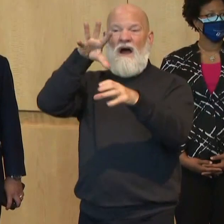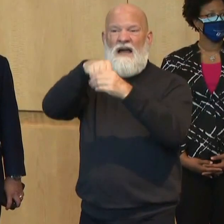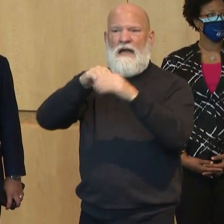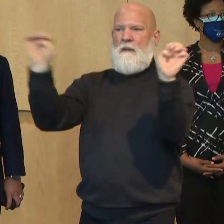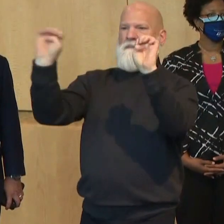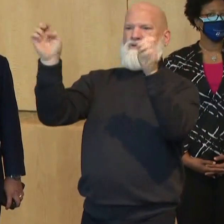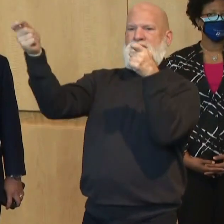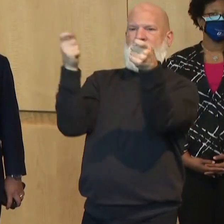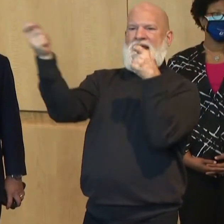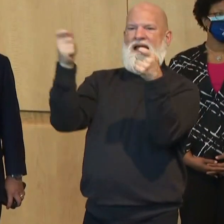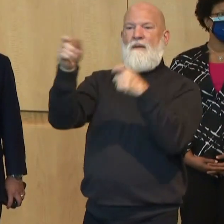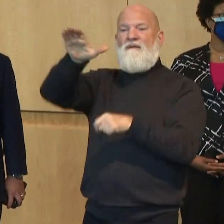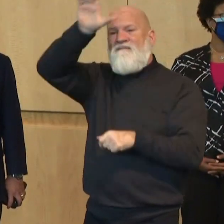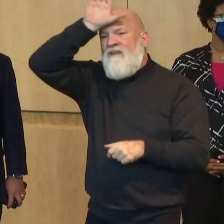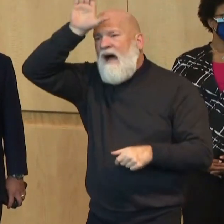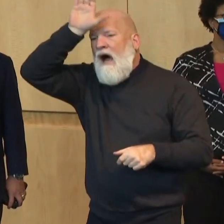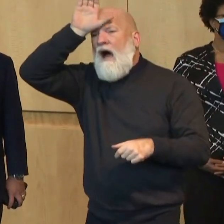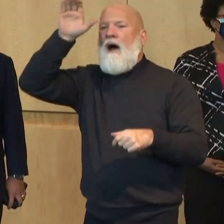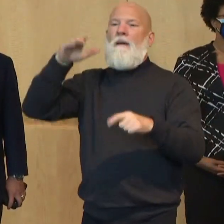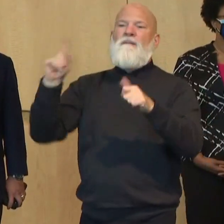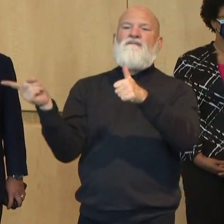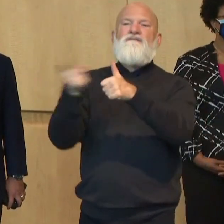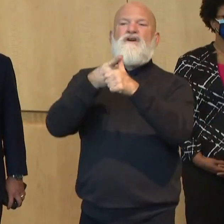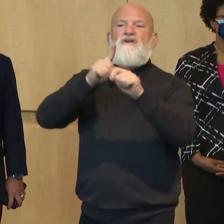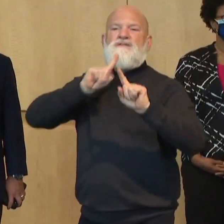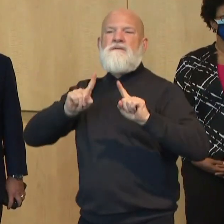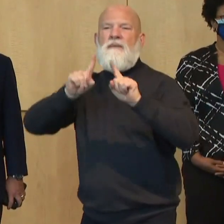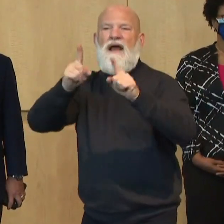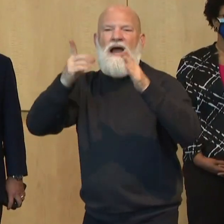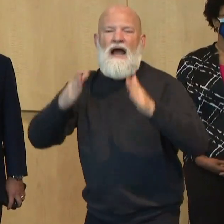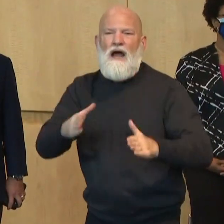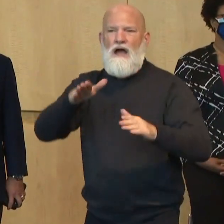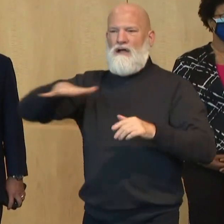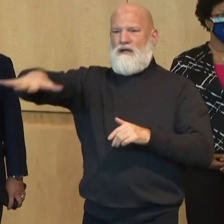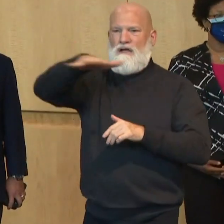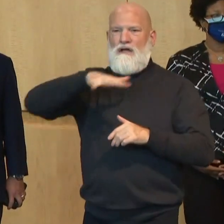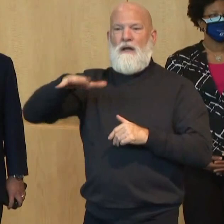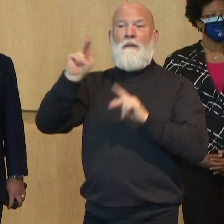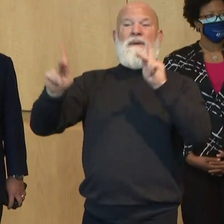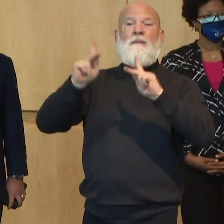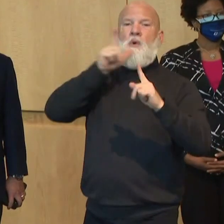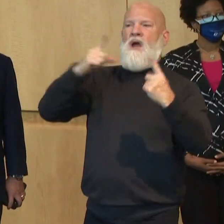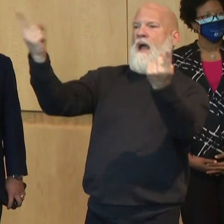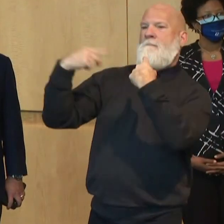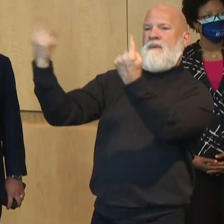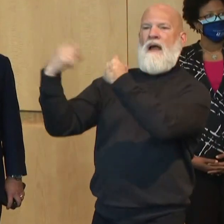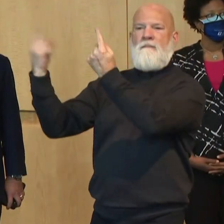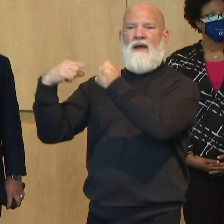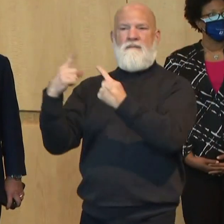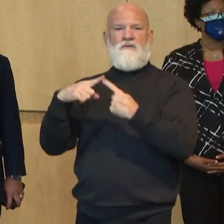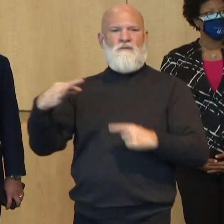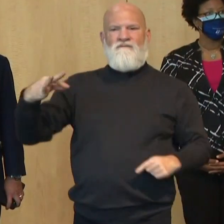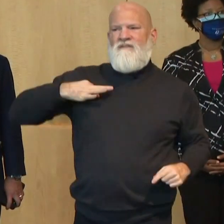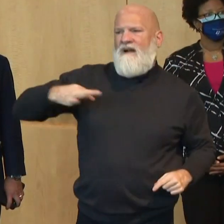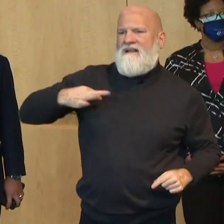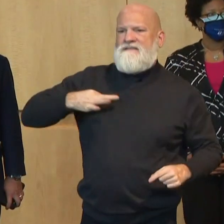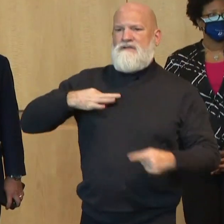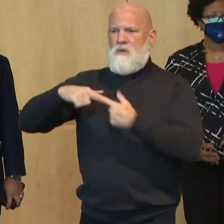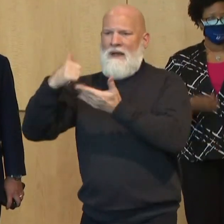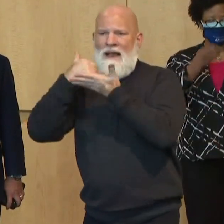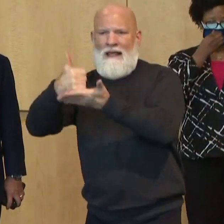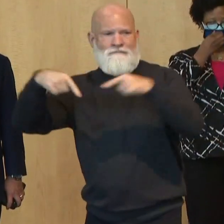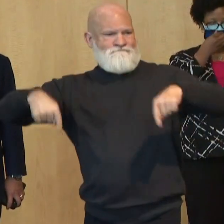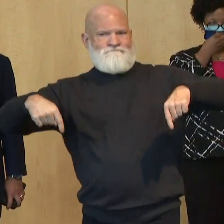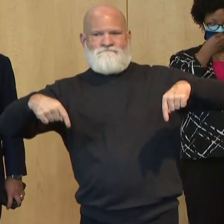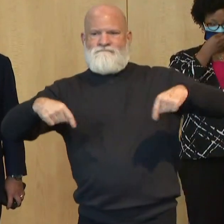first responders that are helping here, many people after their shift's over coming to volunteer, the health department workers that